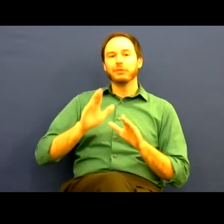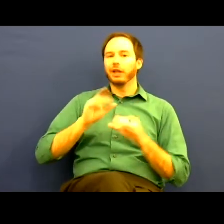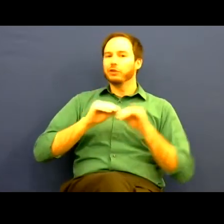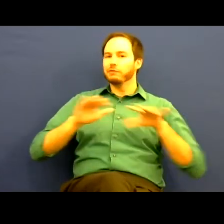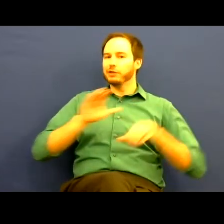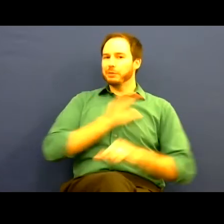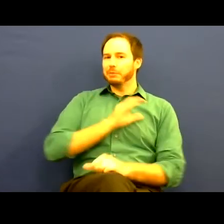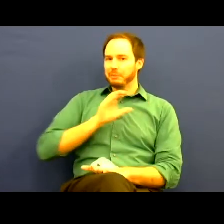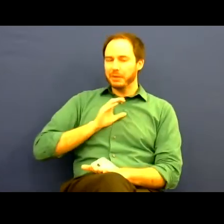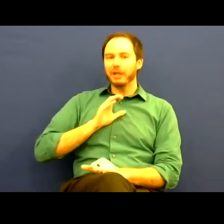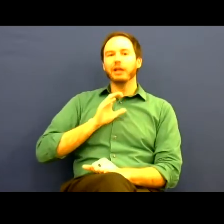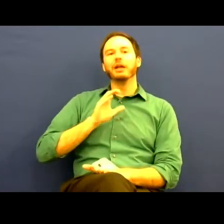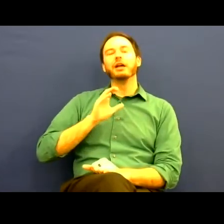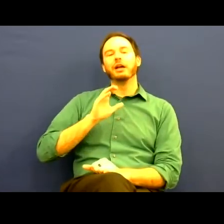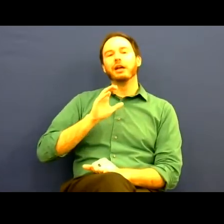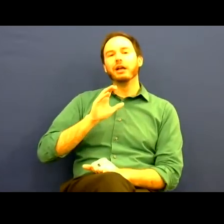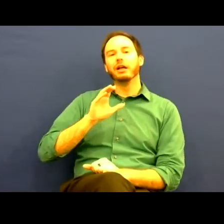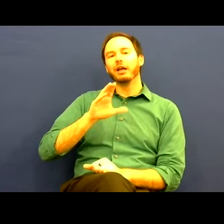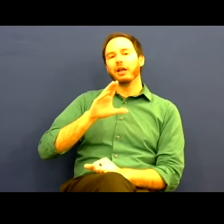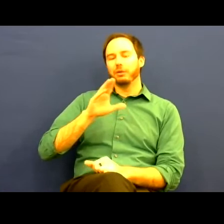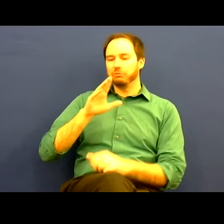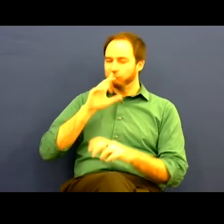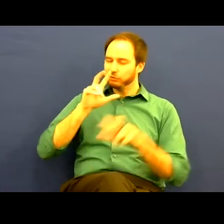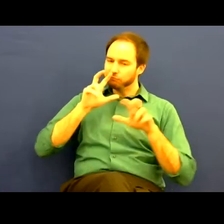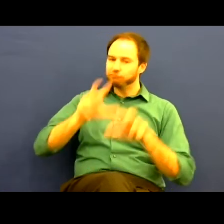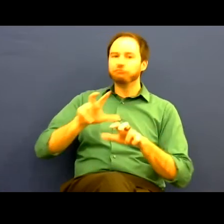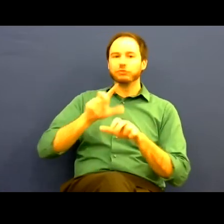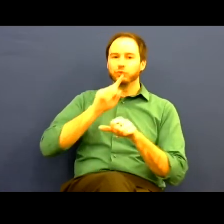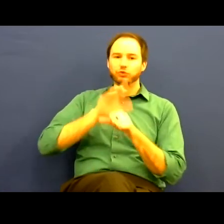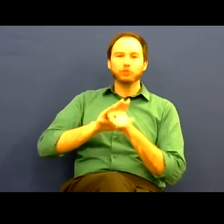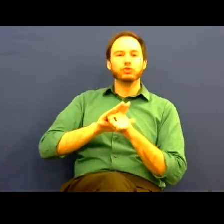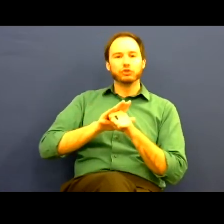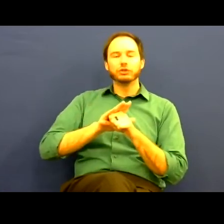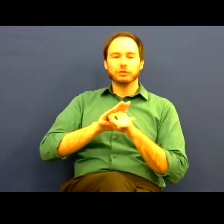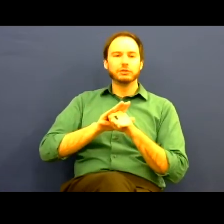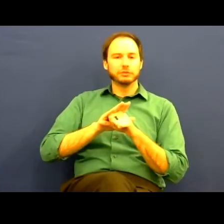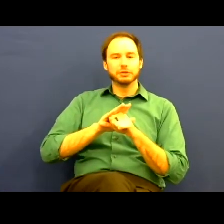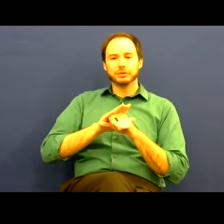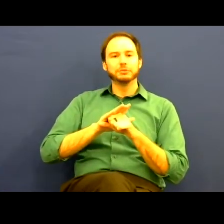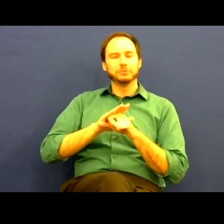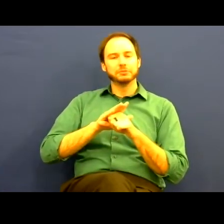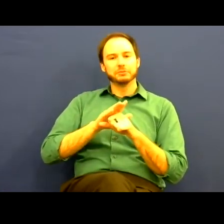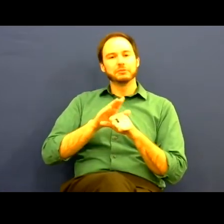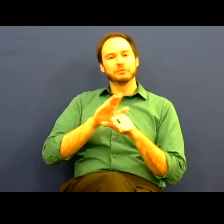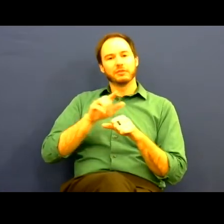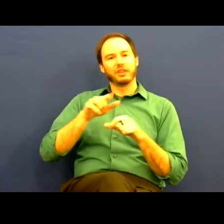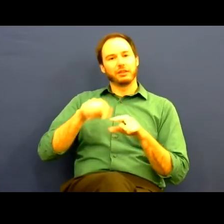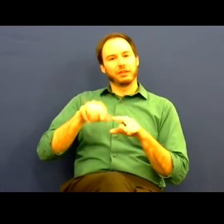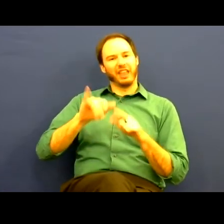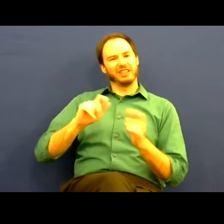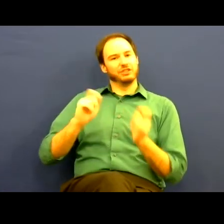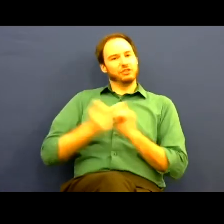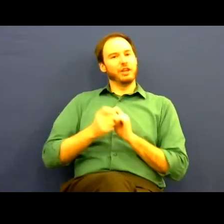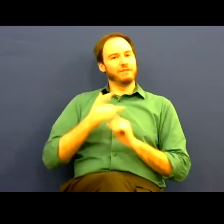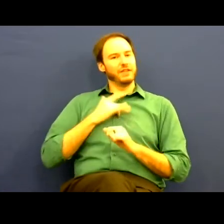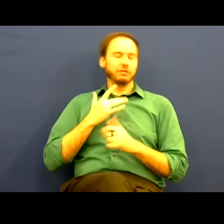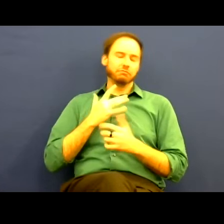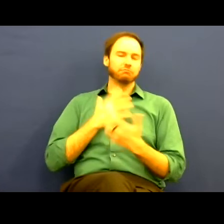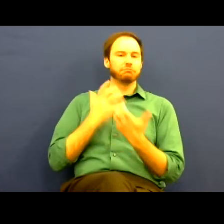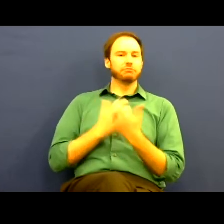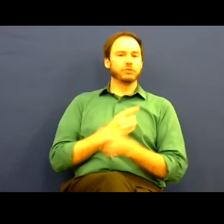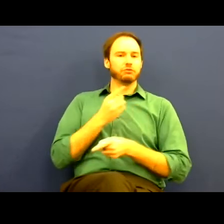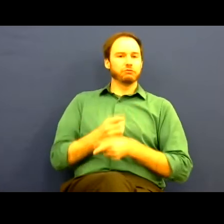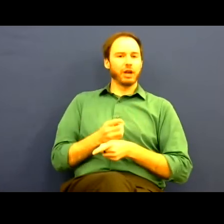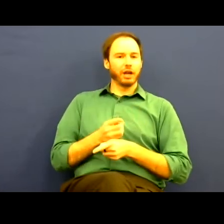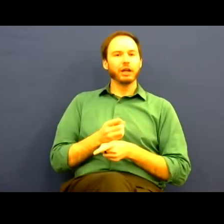committee put a lot of thought and energy into making this change.